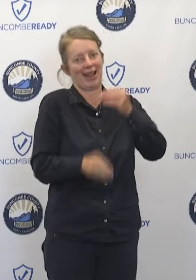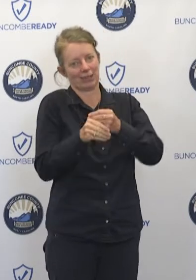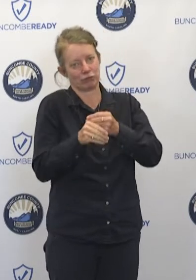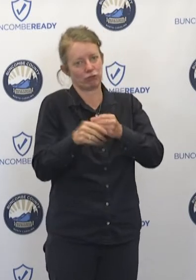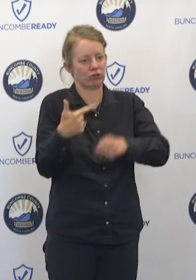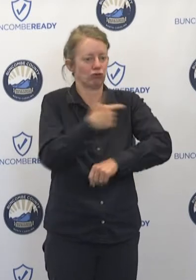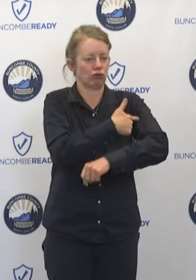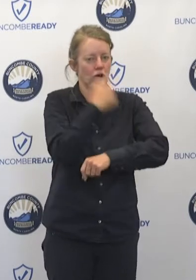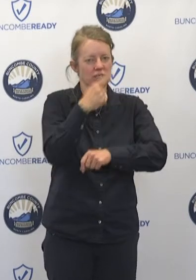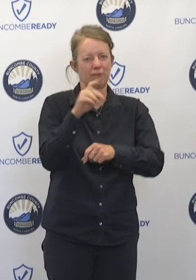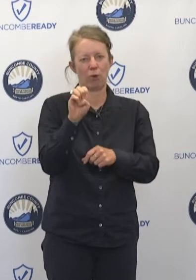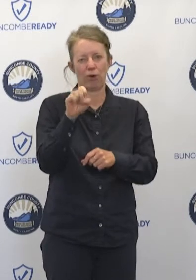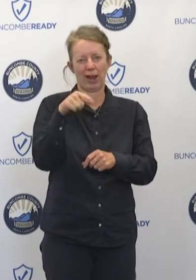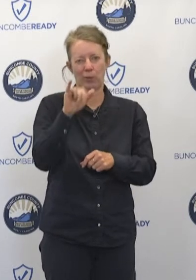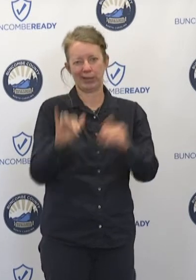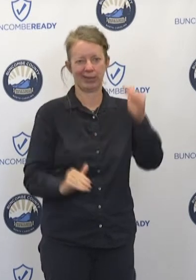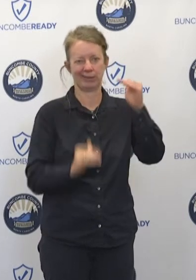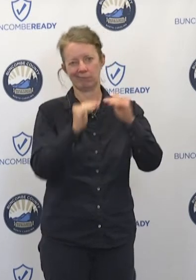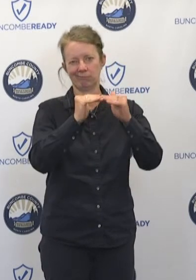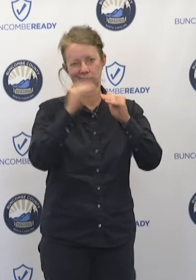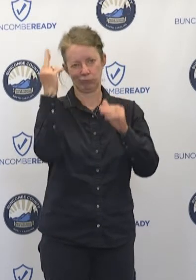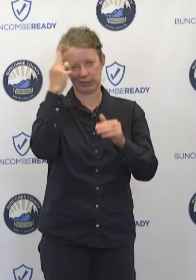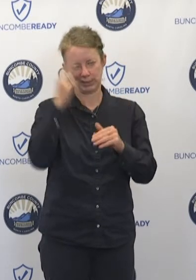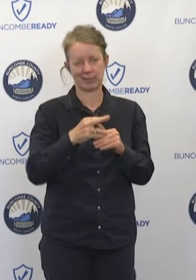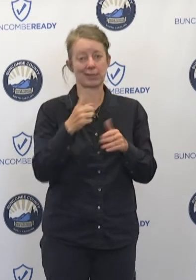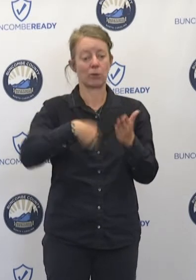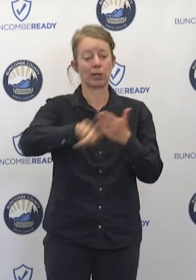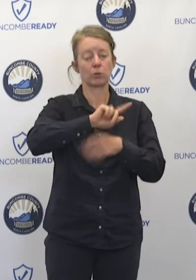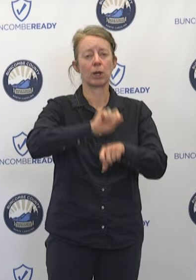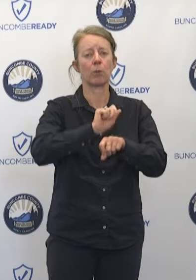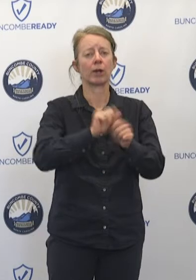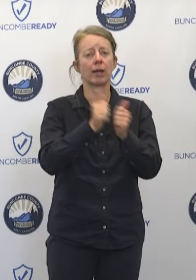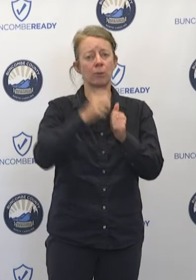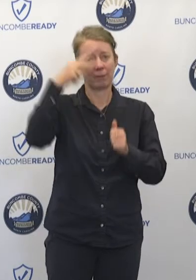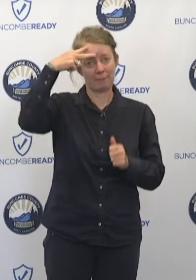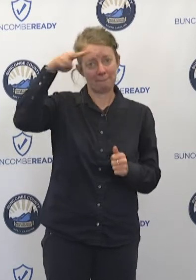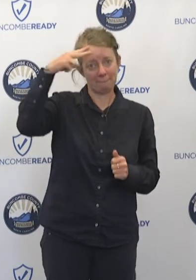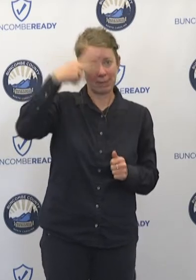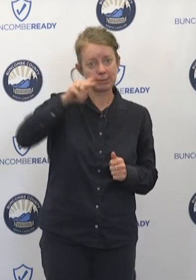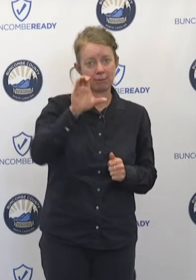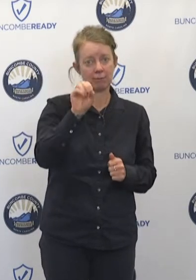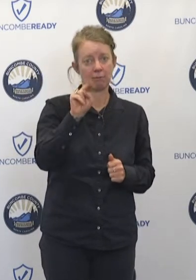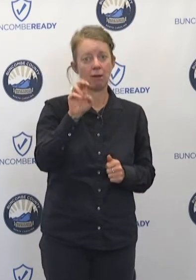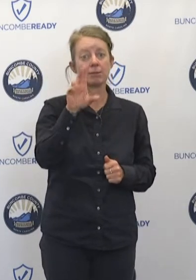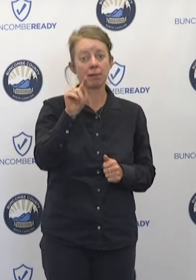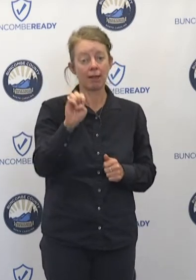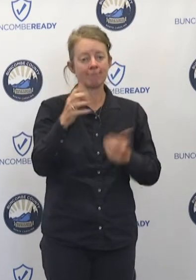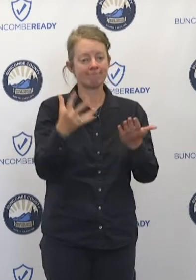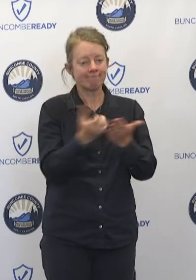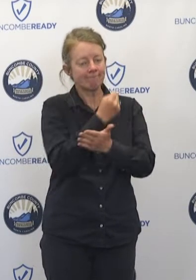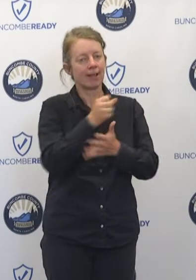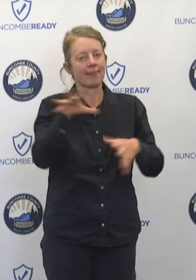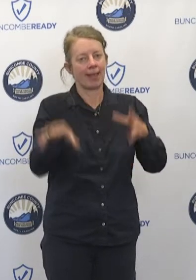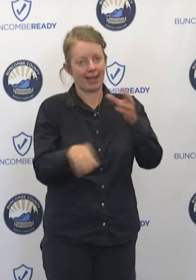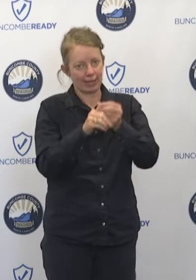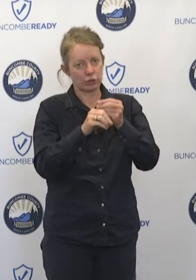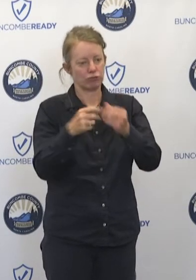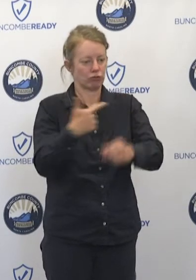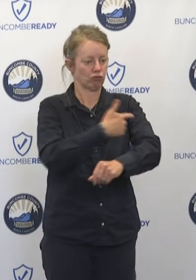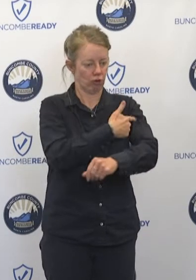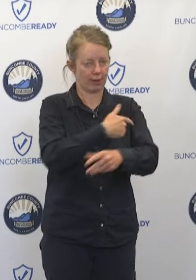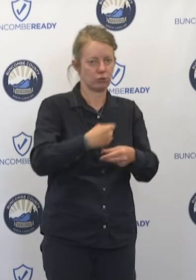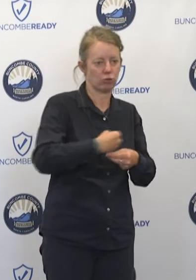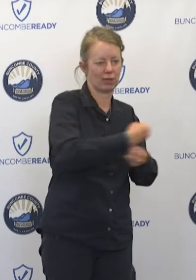equity purposes. Next week, we will be working with the Mexican consulate to utilize those equity doses for the